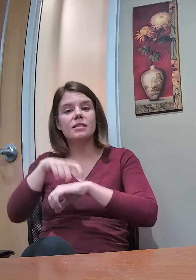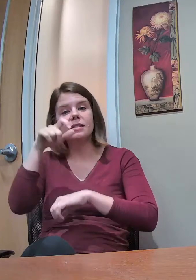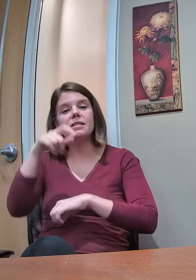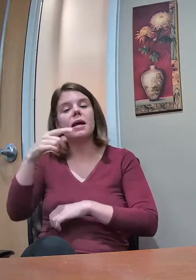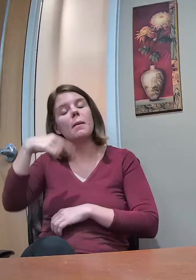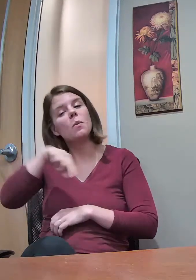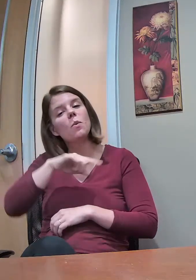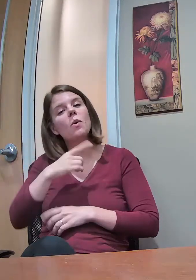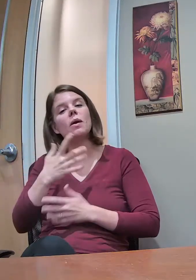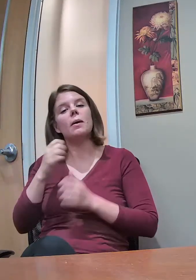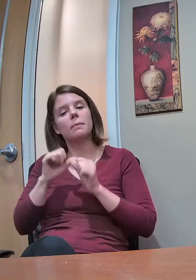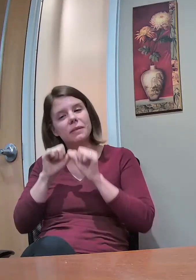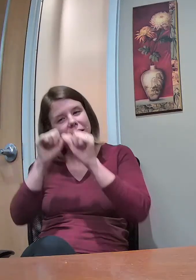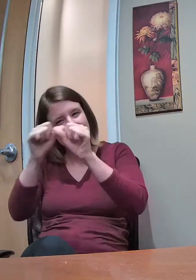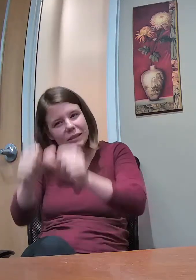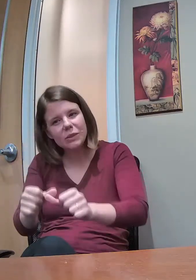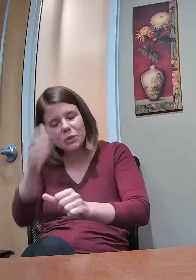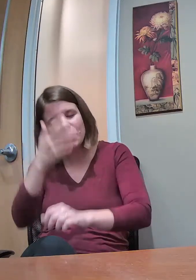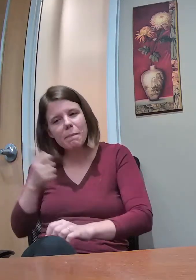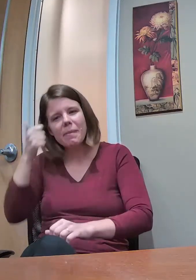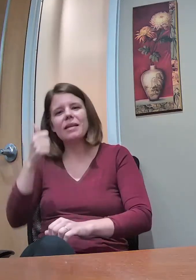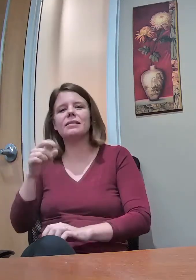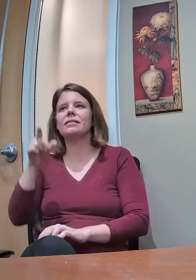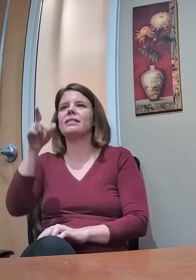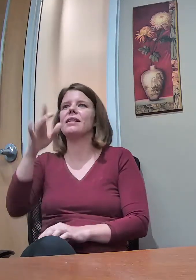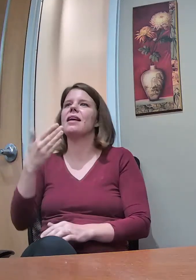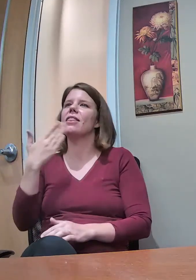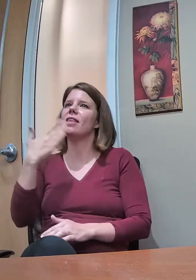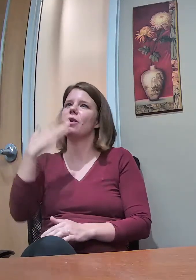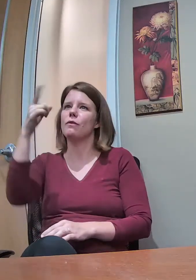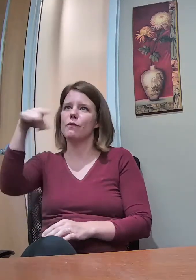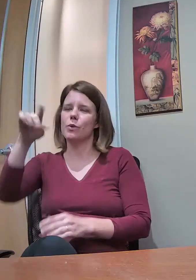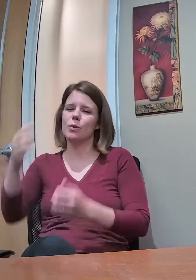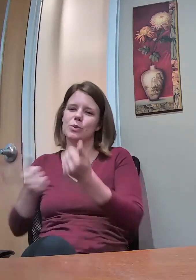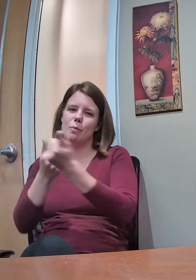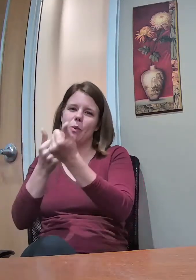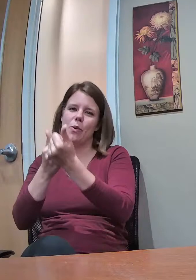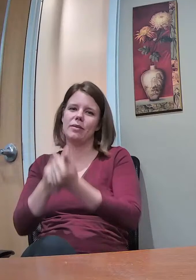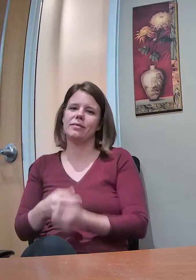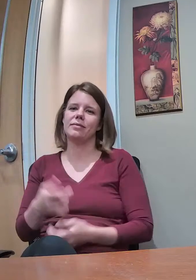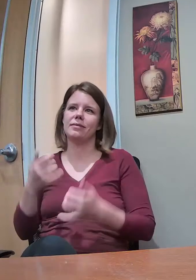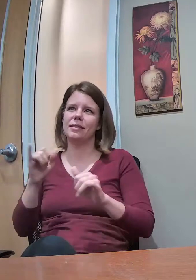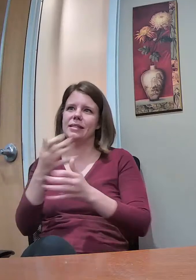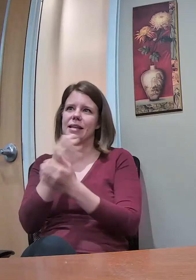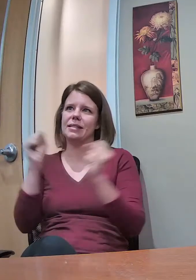And stay safe. Thank you.